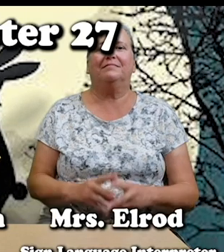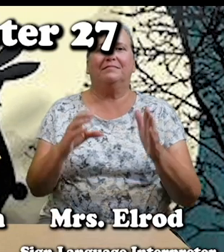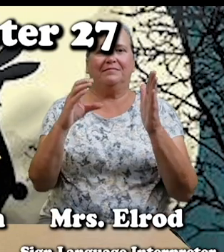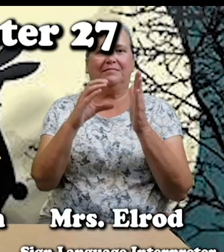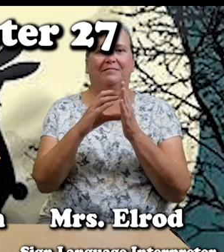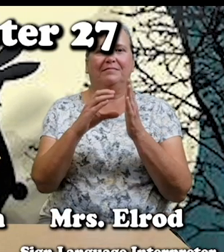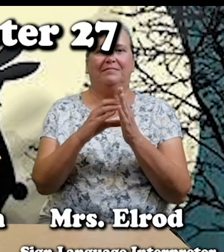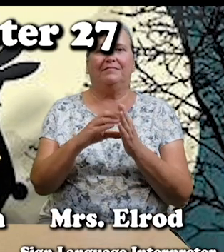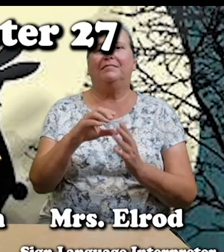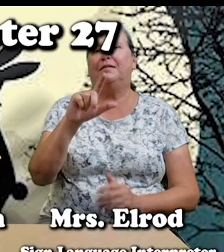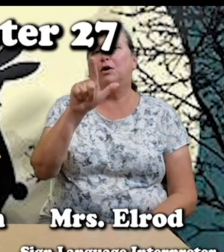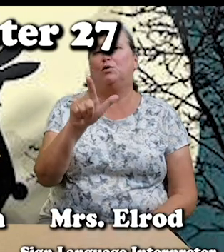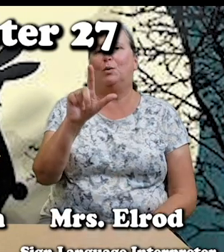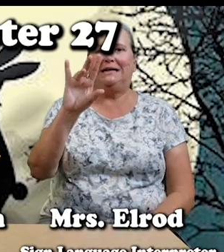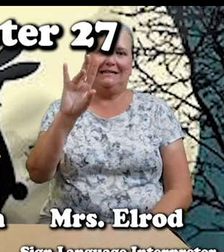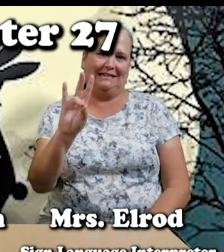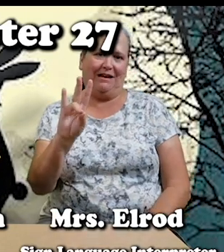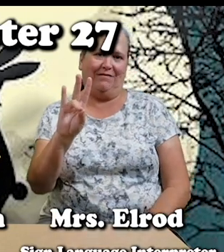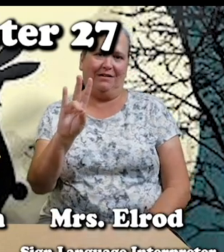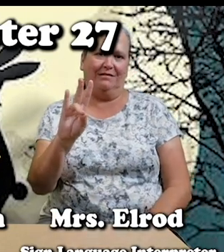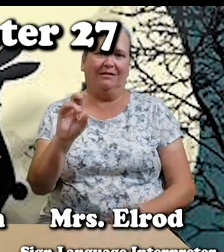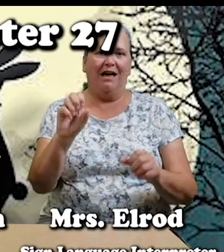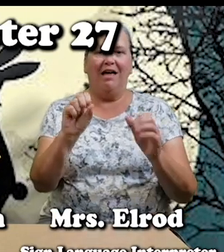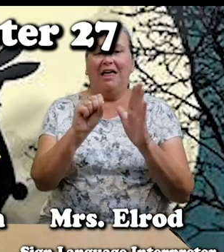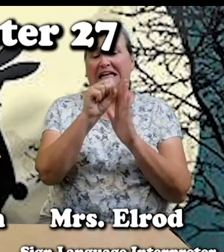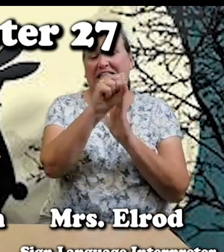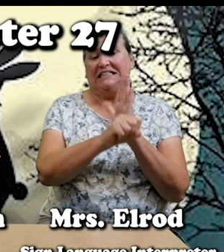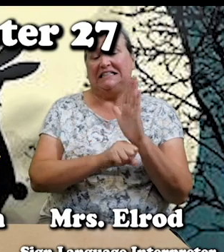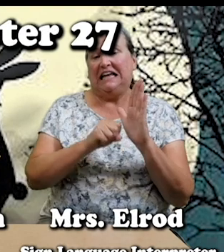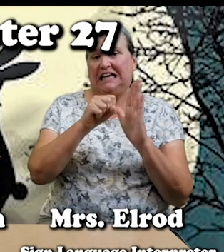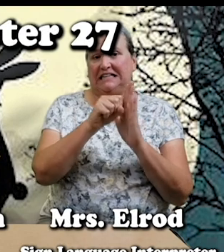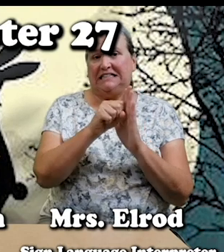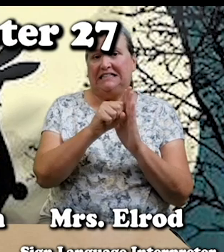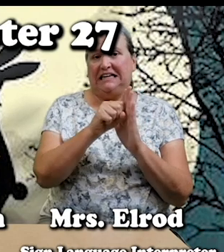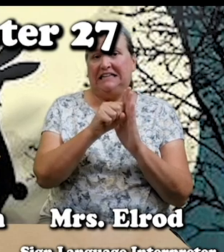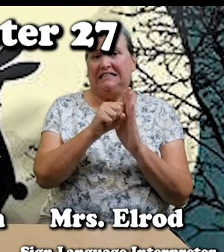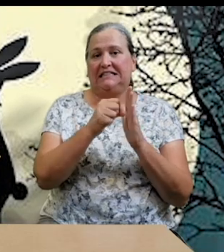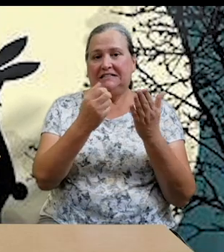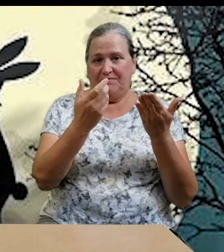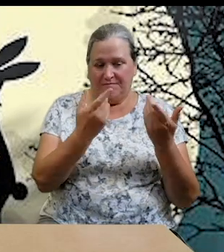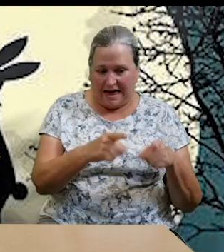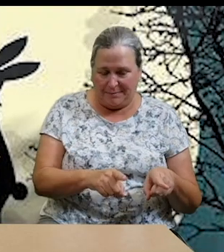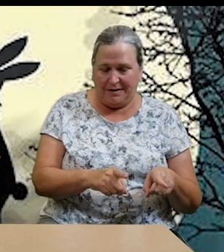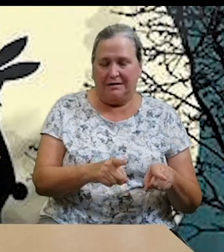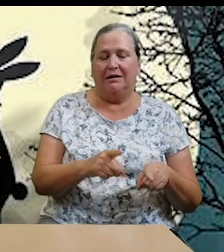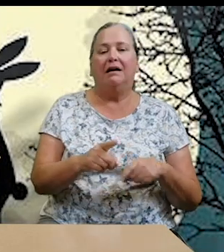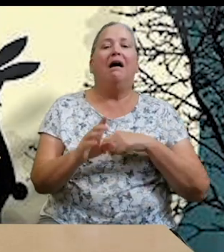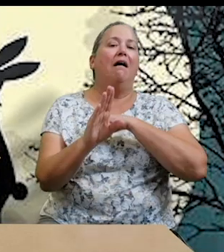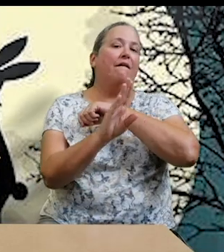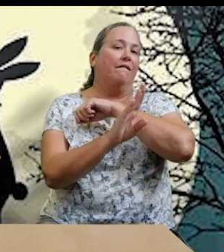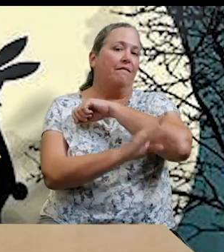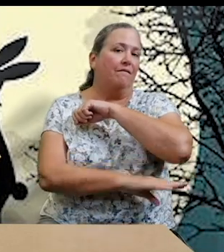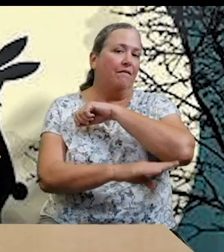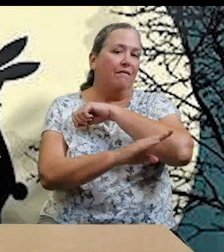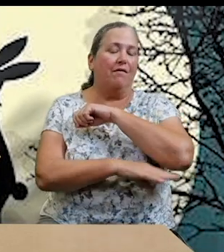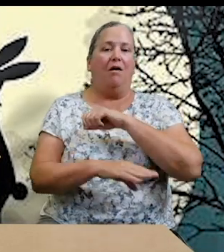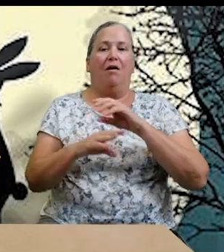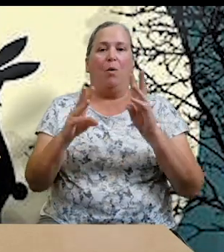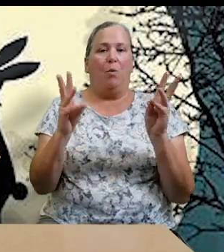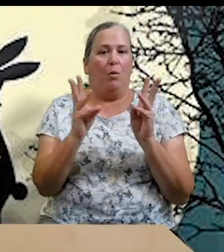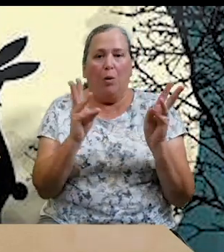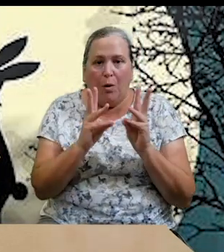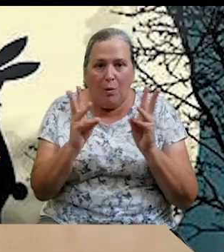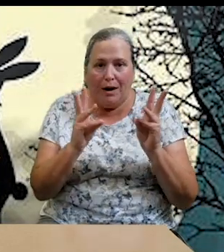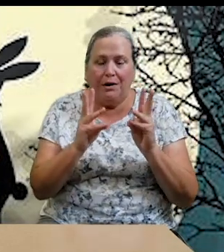Chapter 27. Seasons passed, fall and winter, and spring and summer. Leaves